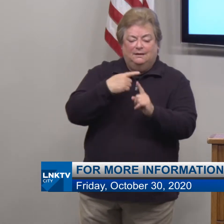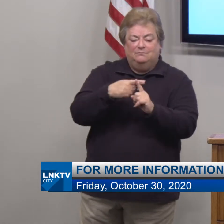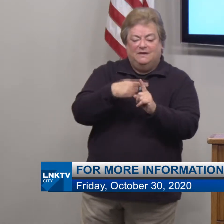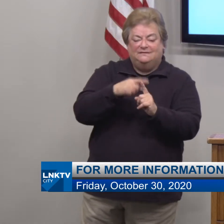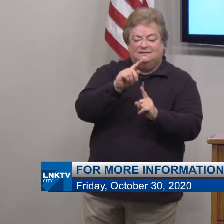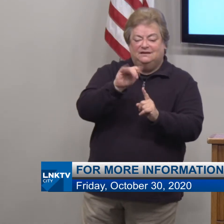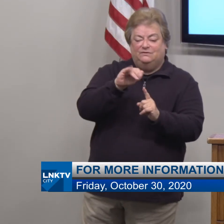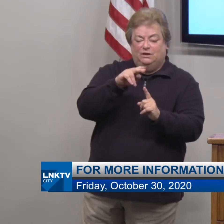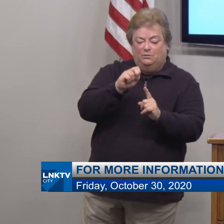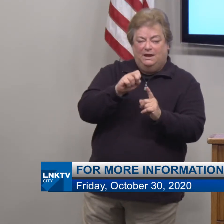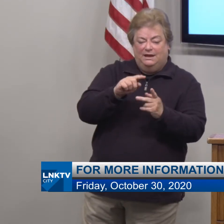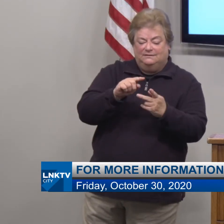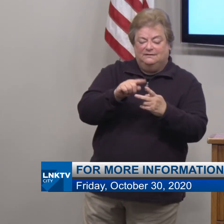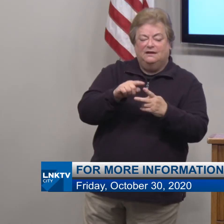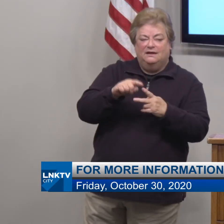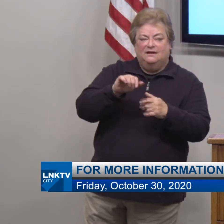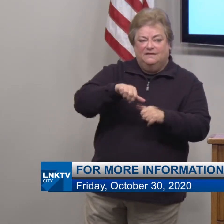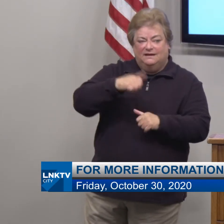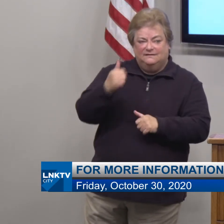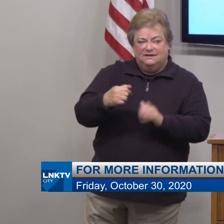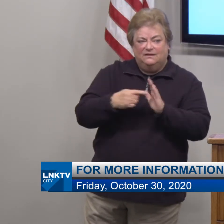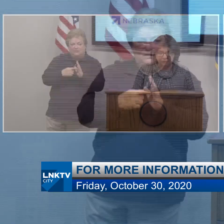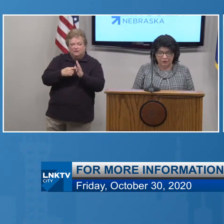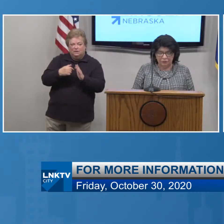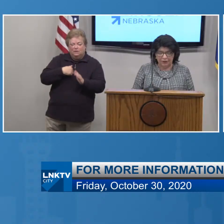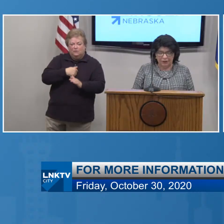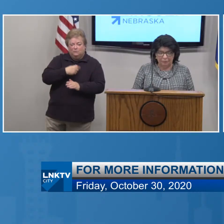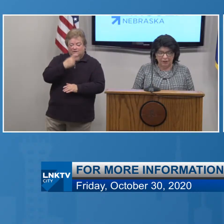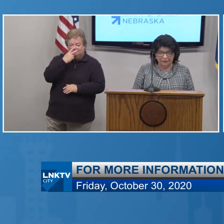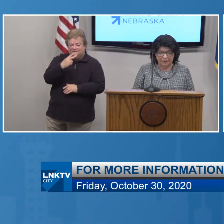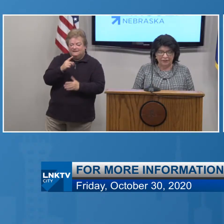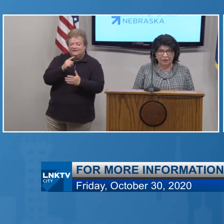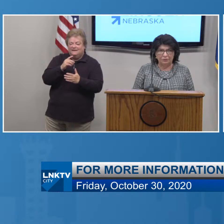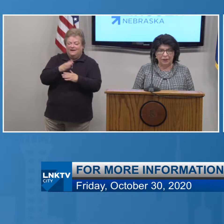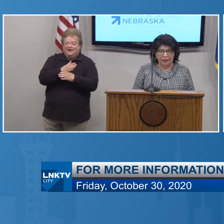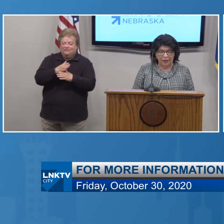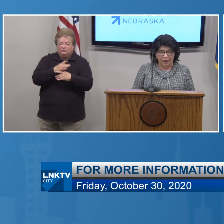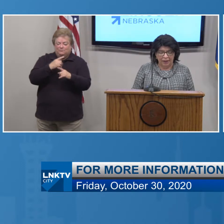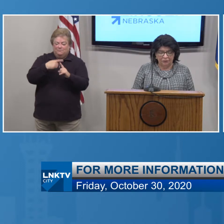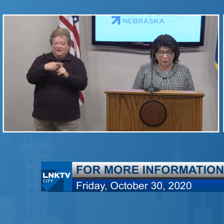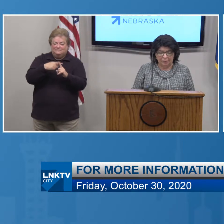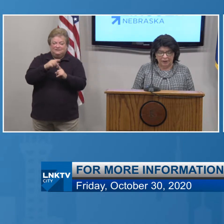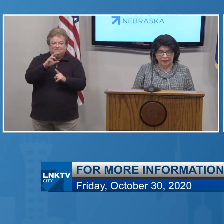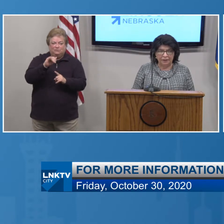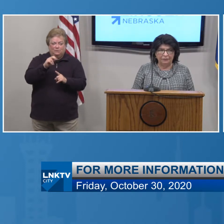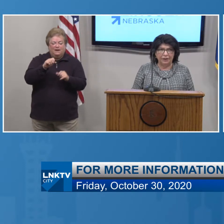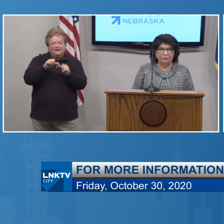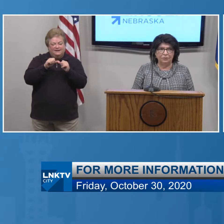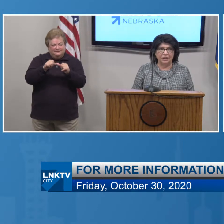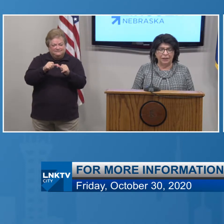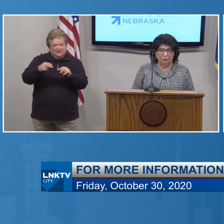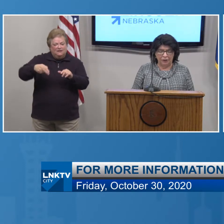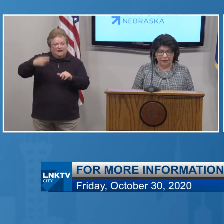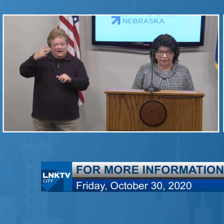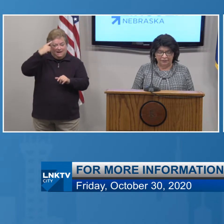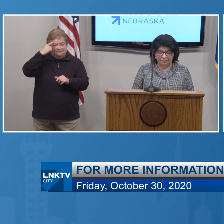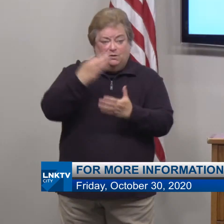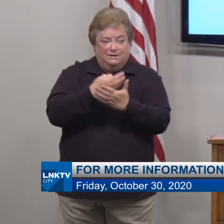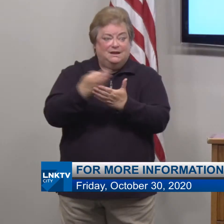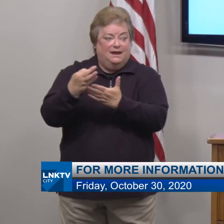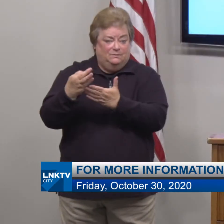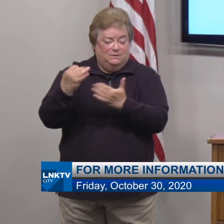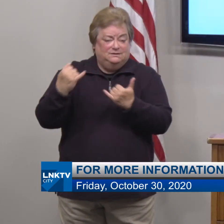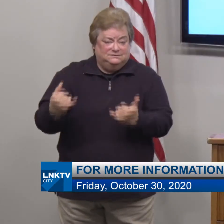another important indicator, and here too we see the average weekly positivity rate has remained elevated for 9